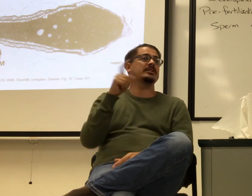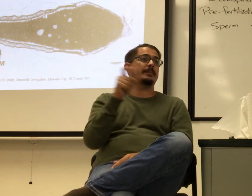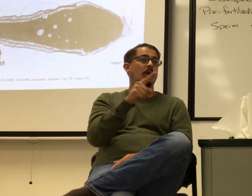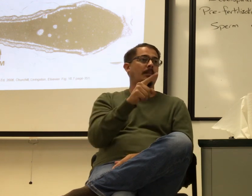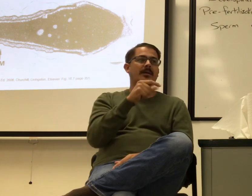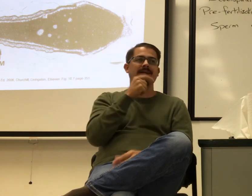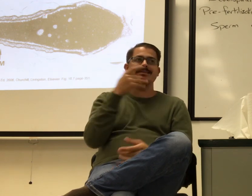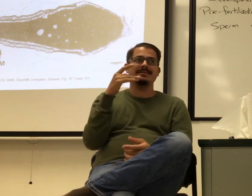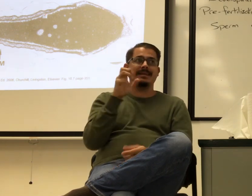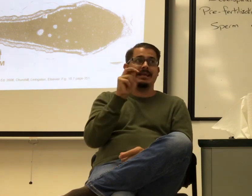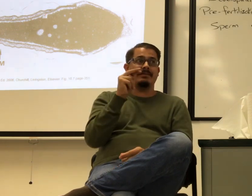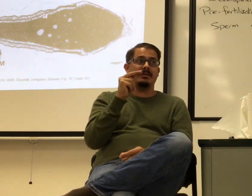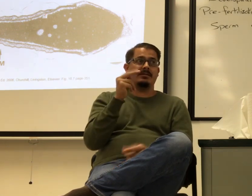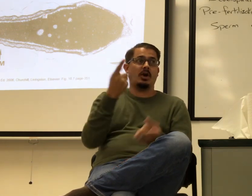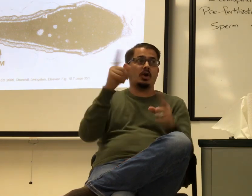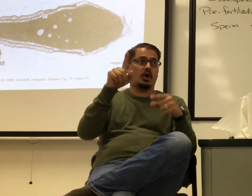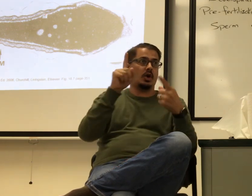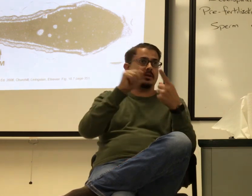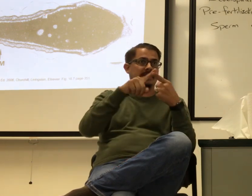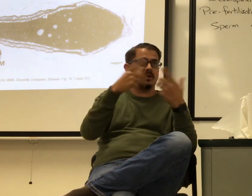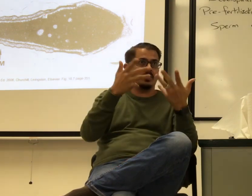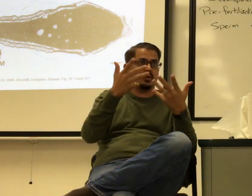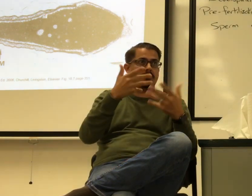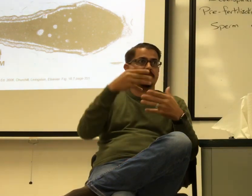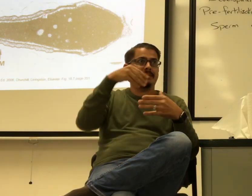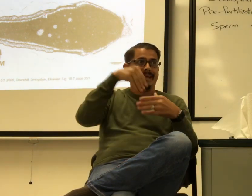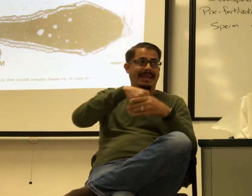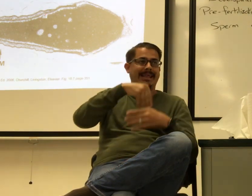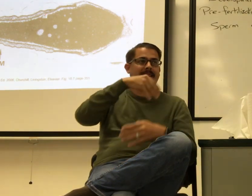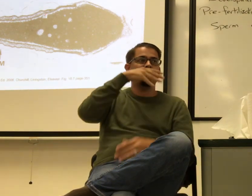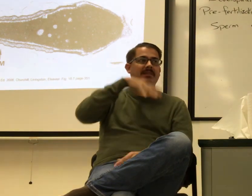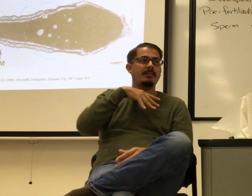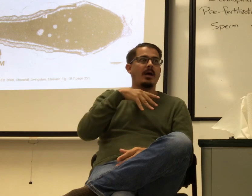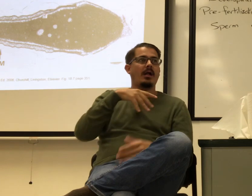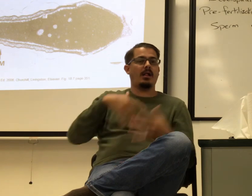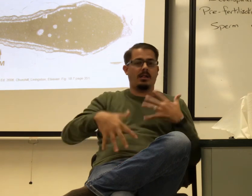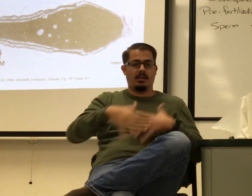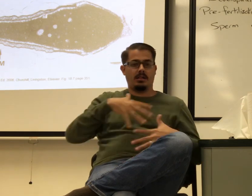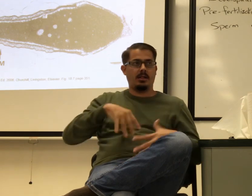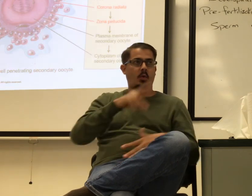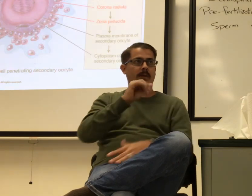even occur until you are in the female reproductive